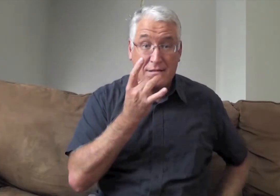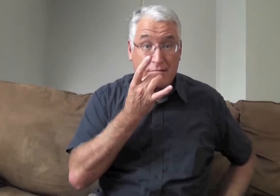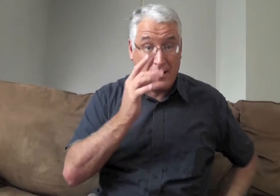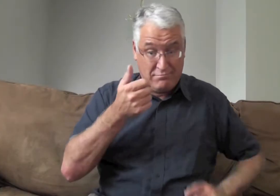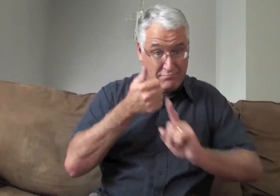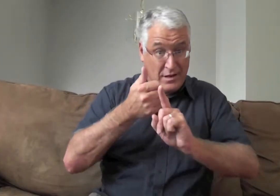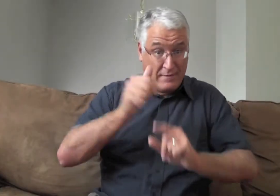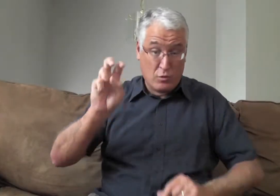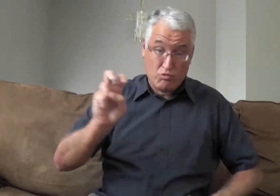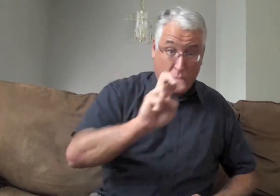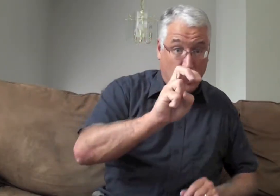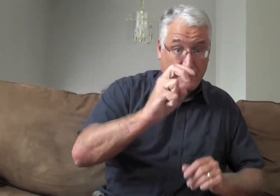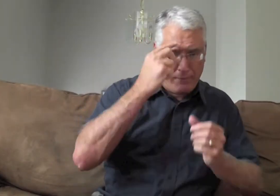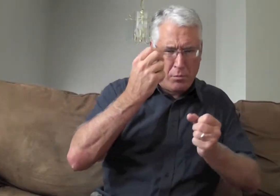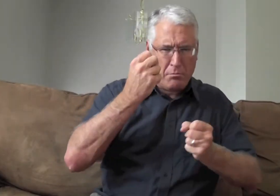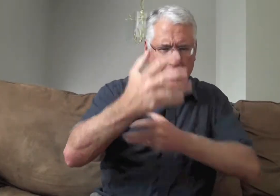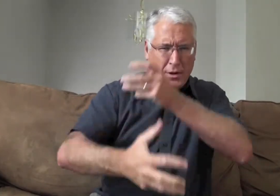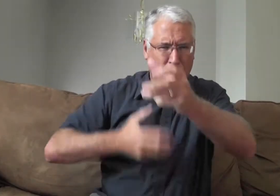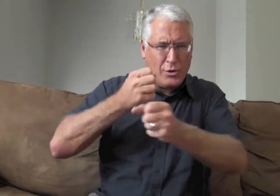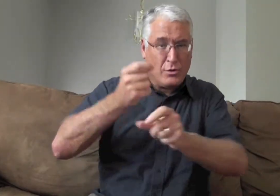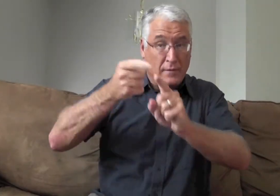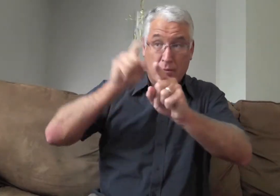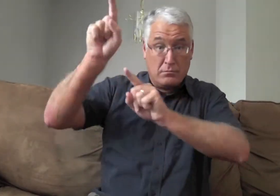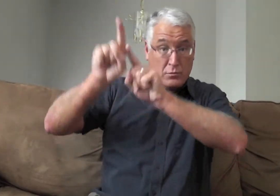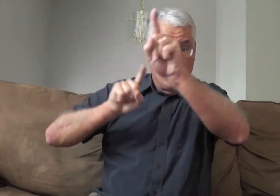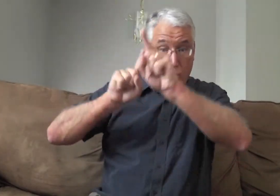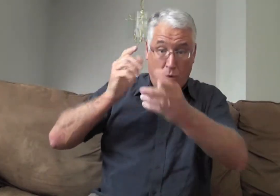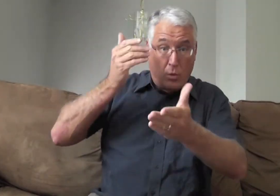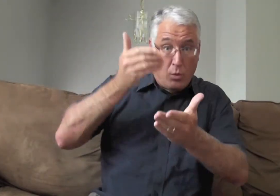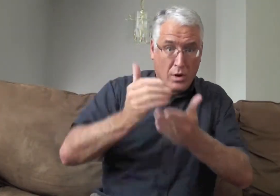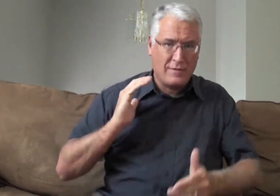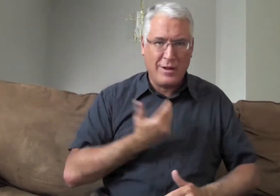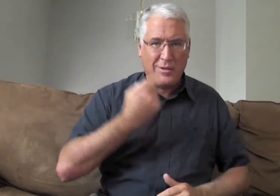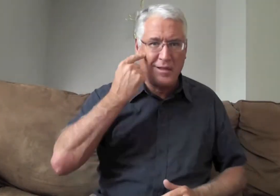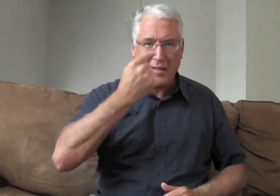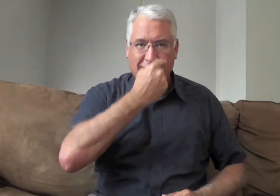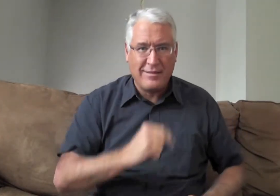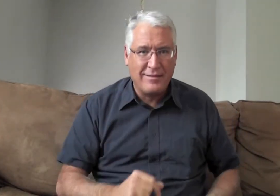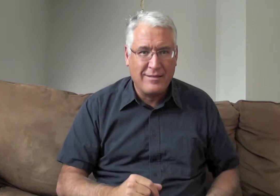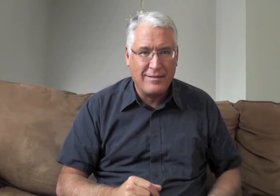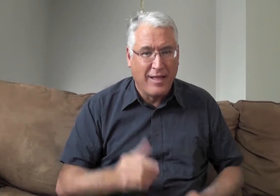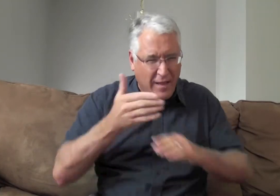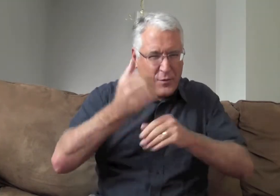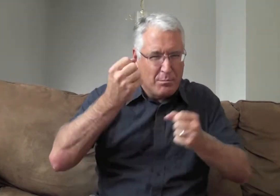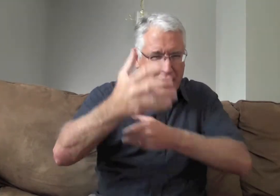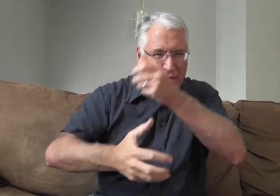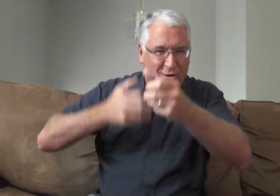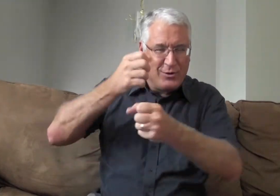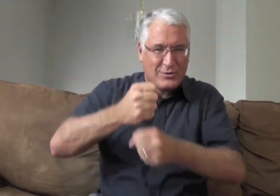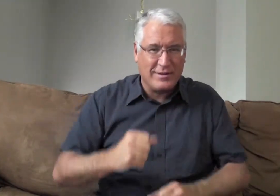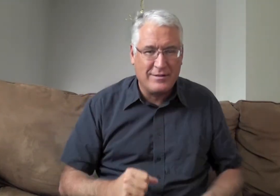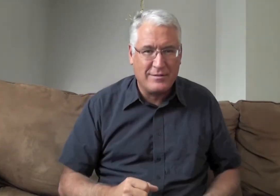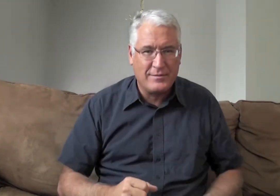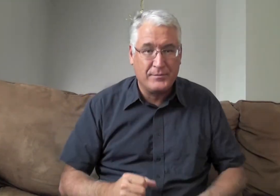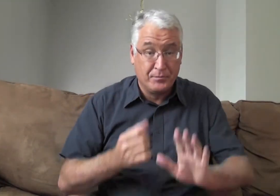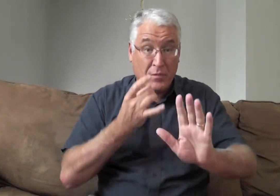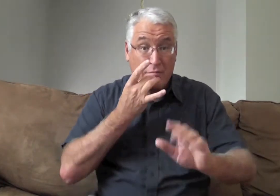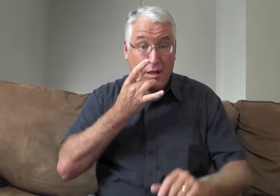The way it works, the light itself travels for many, many years from the stars arriving to our eyes. After these many